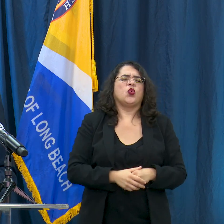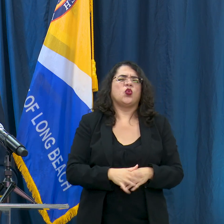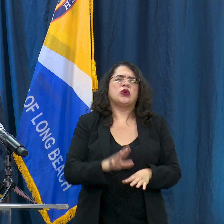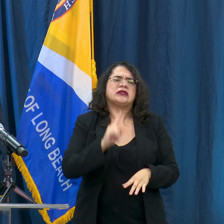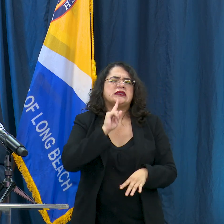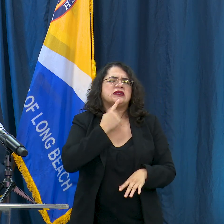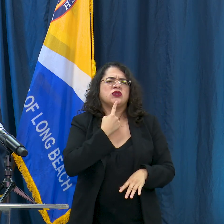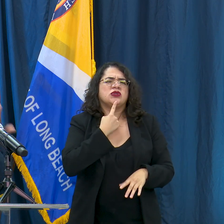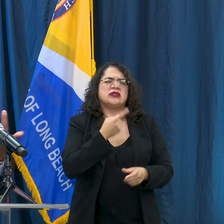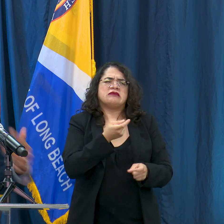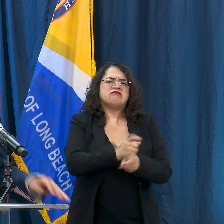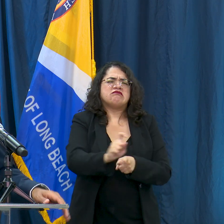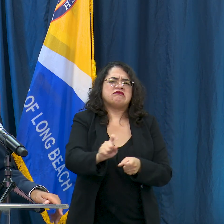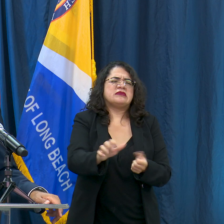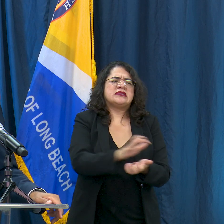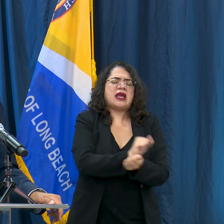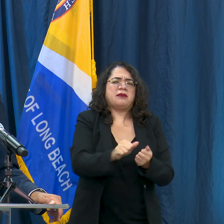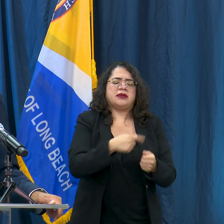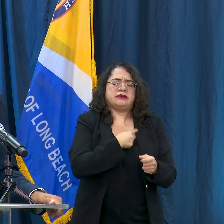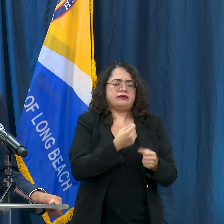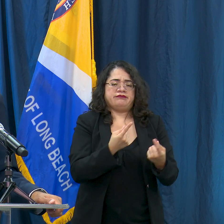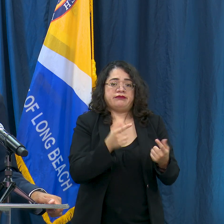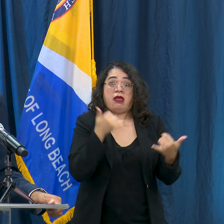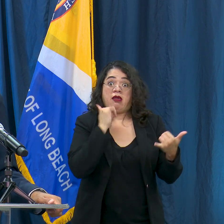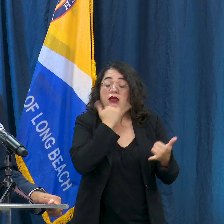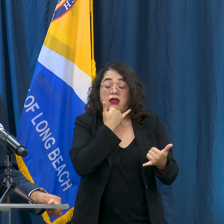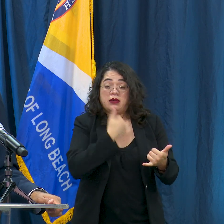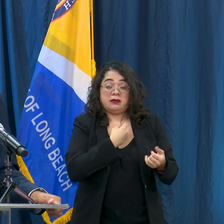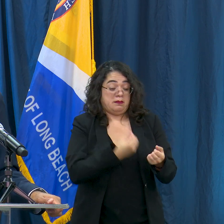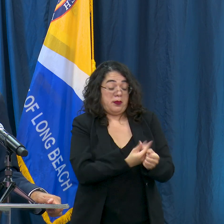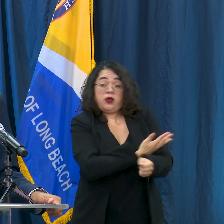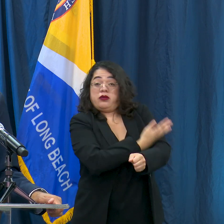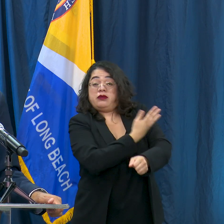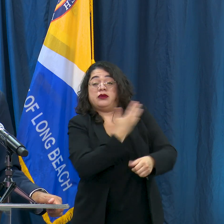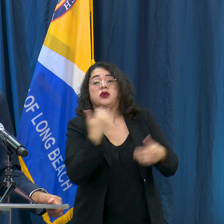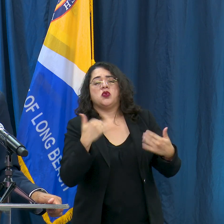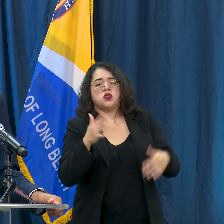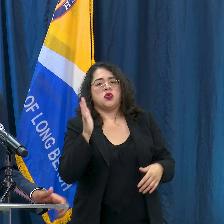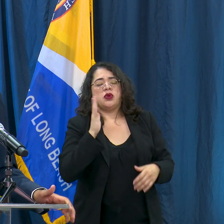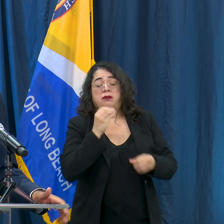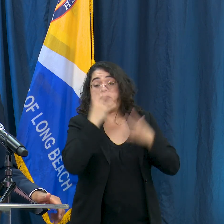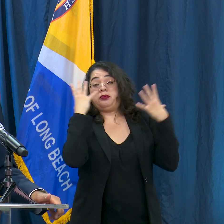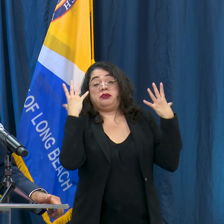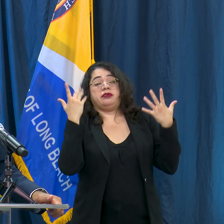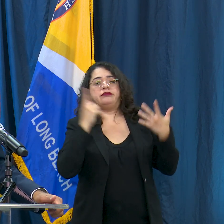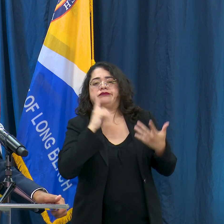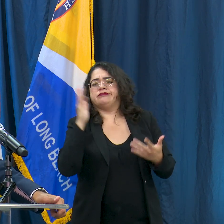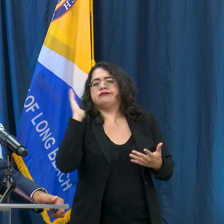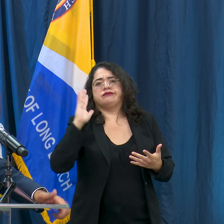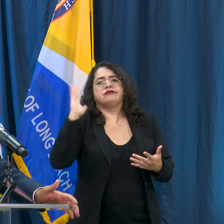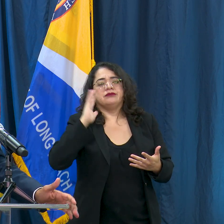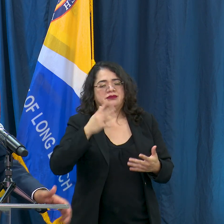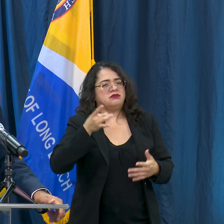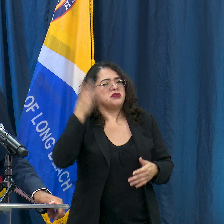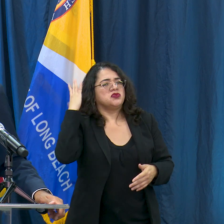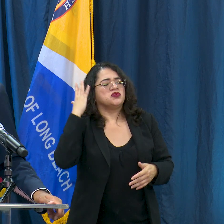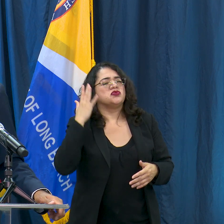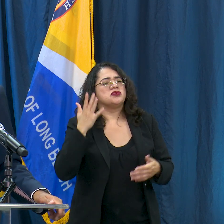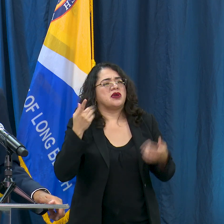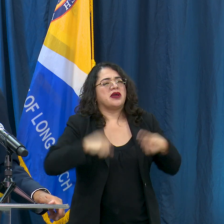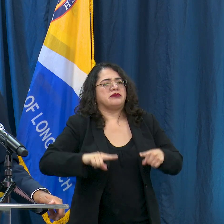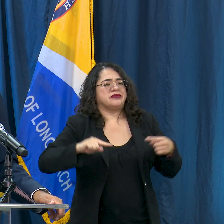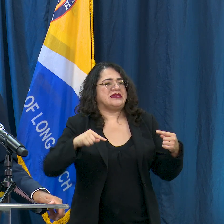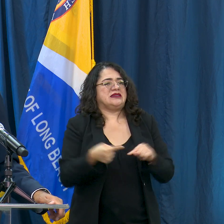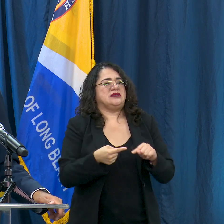serious damage to an individual and it's happened in the past, of course. You can end up seriously injured.